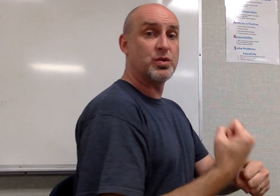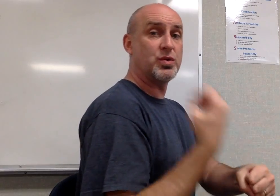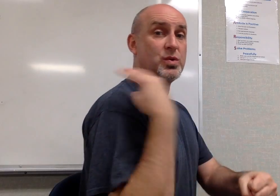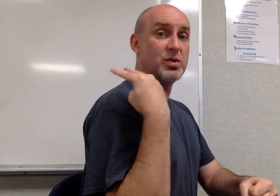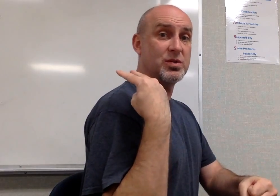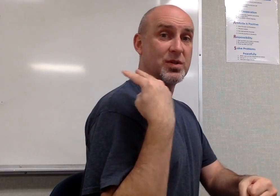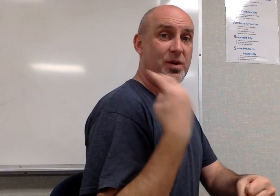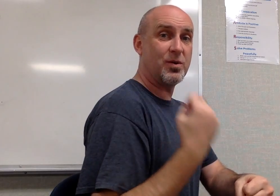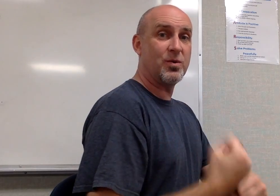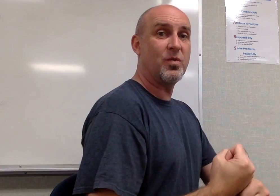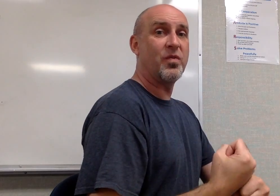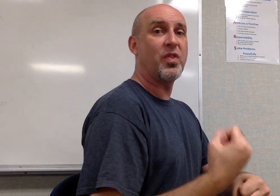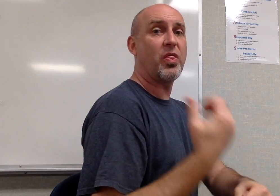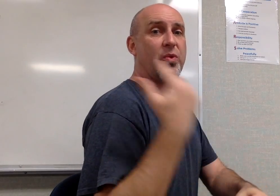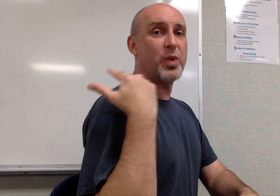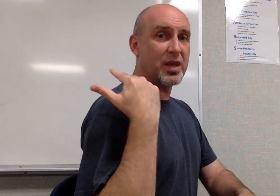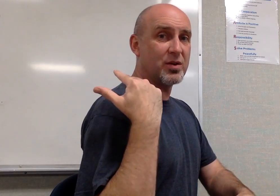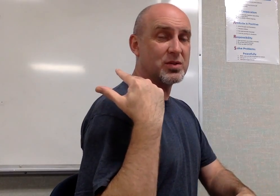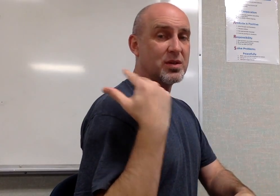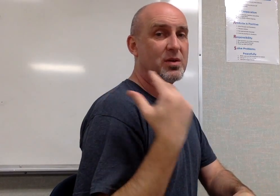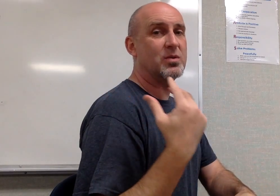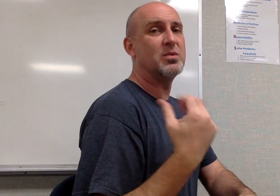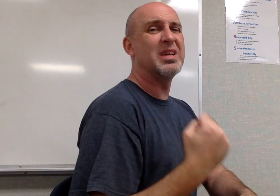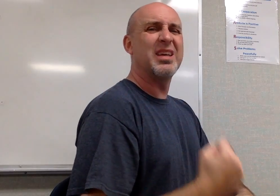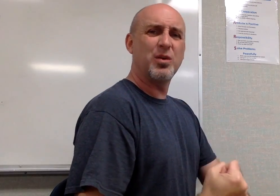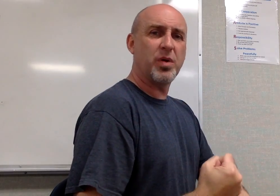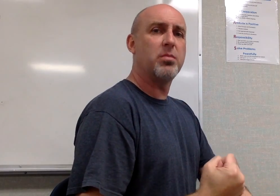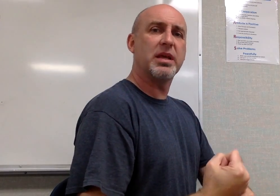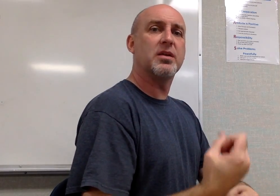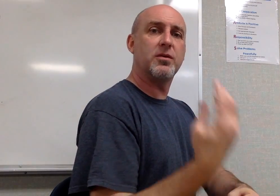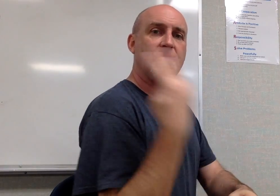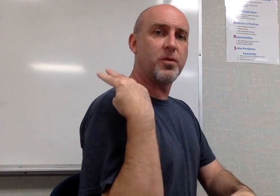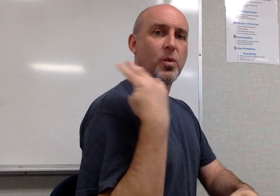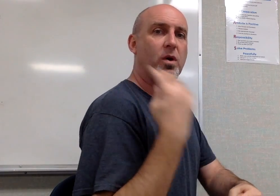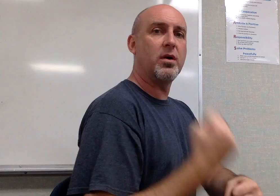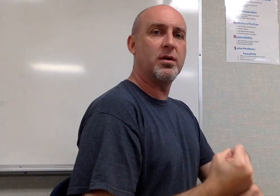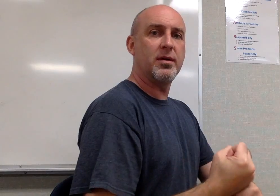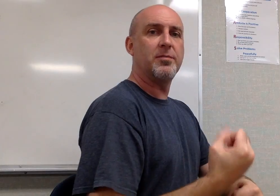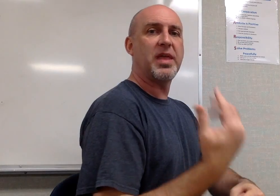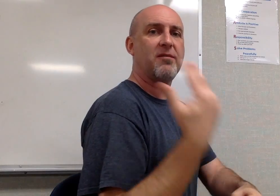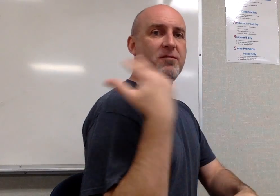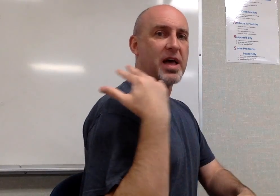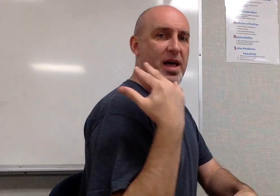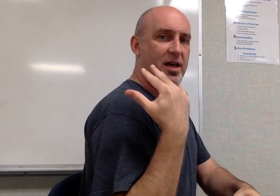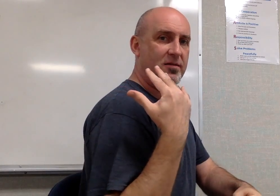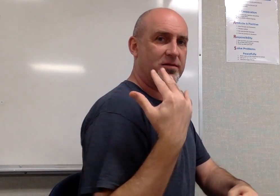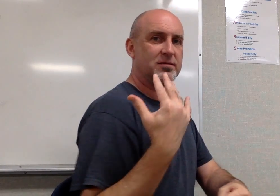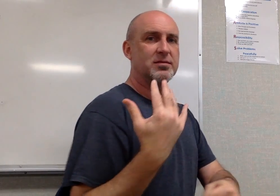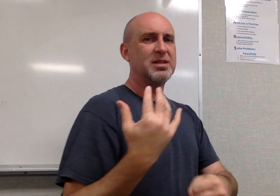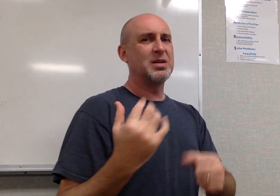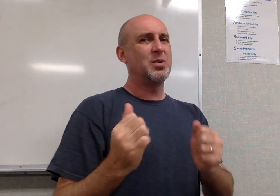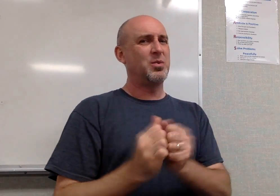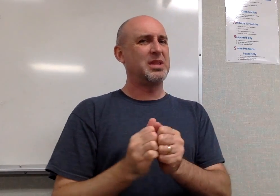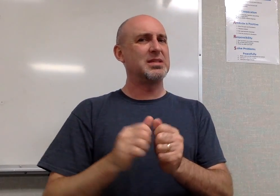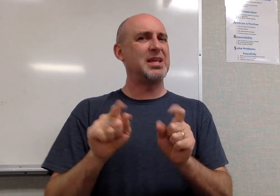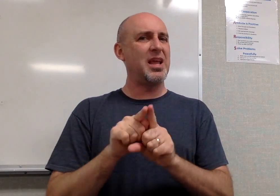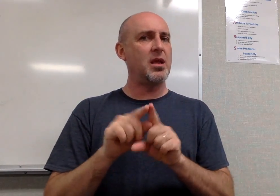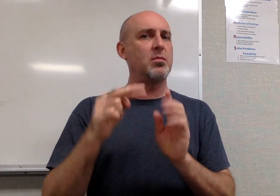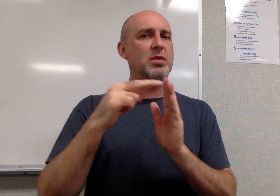2 years ago, 3 years ago. You probably can do 4 and 5 with the same, kind of